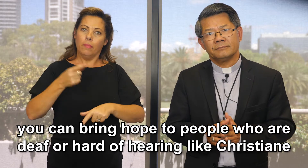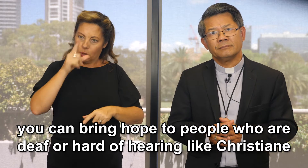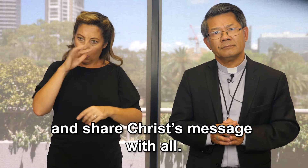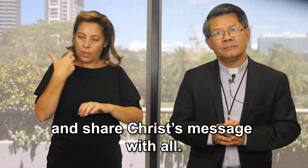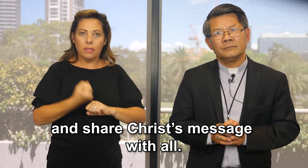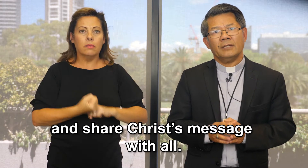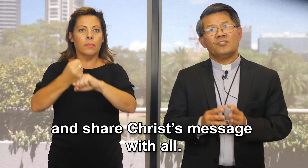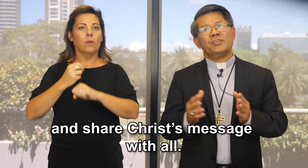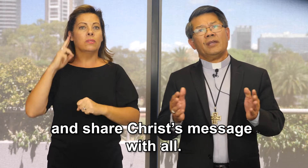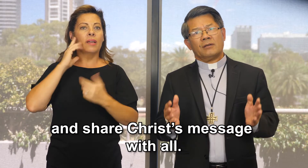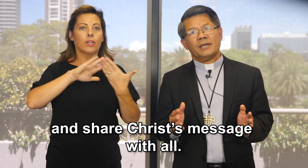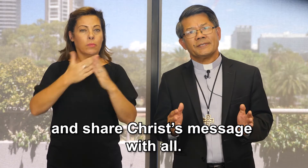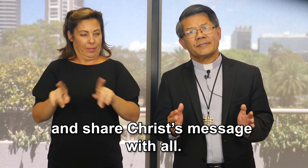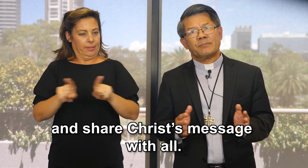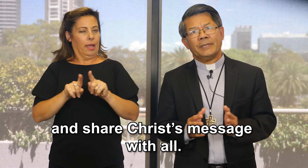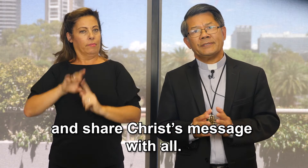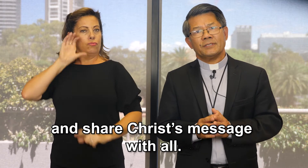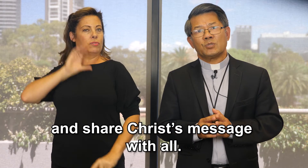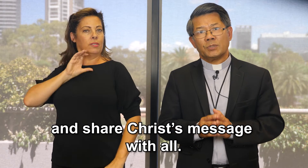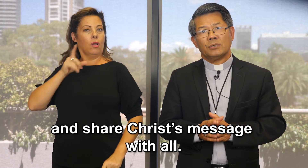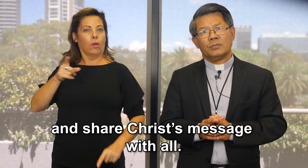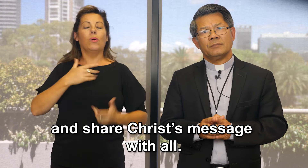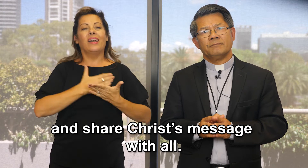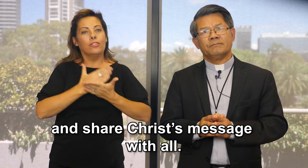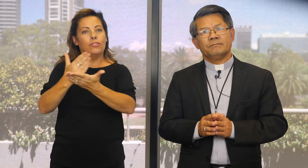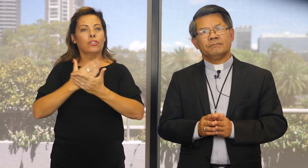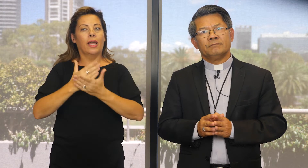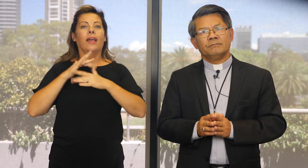Christiane, and share Christ's message with all.